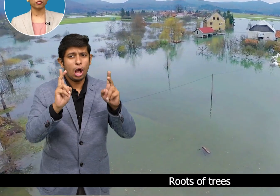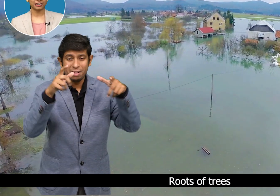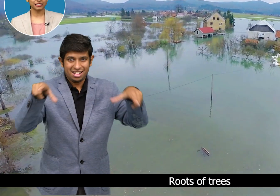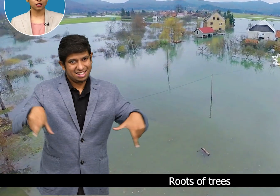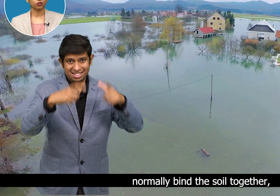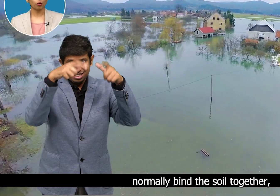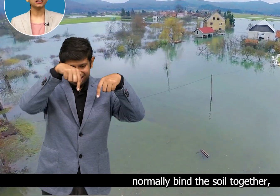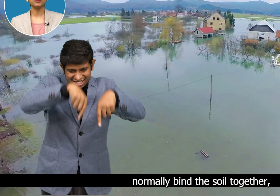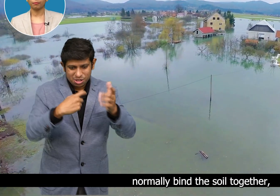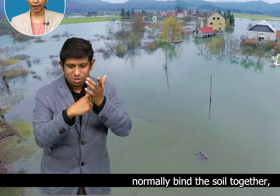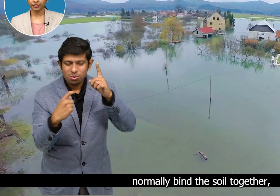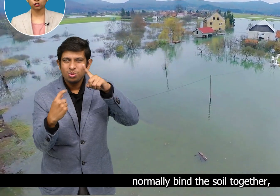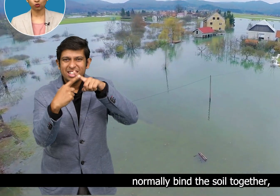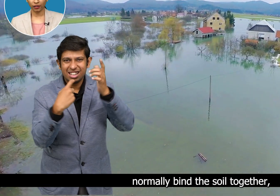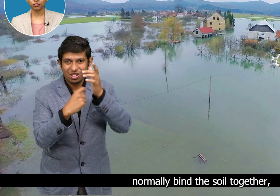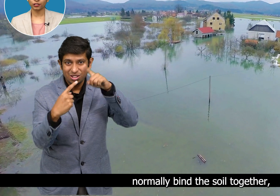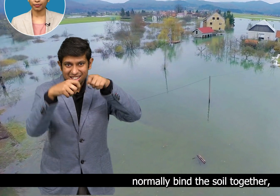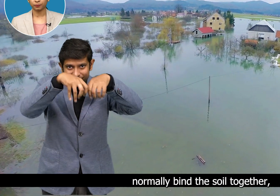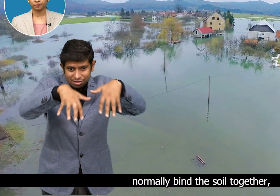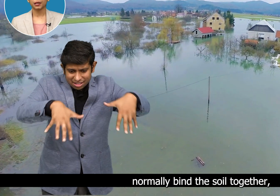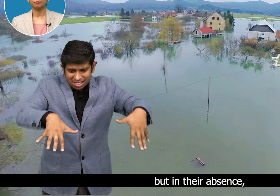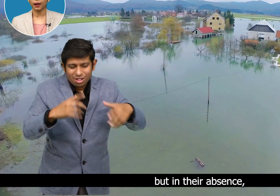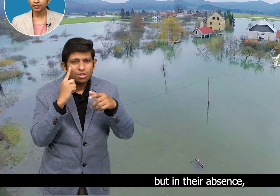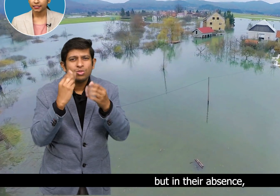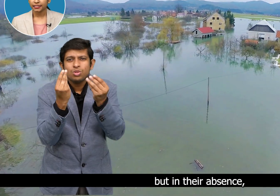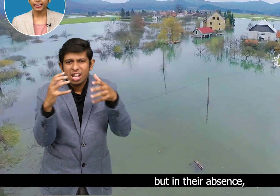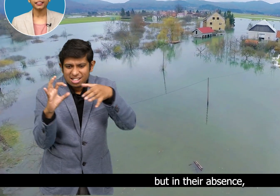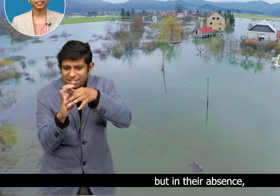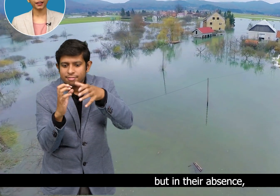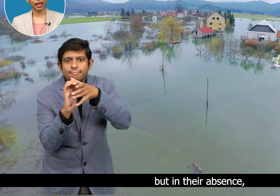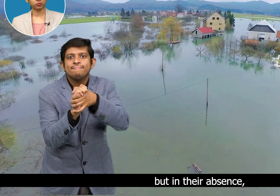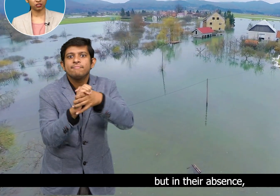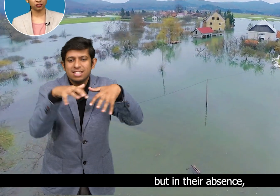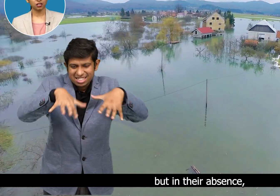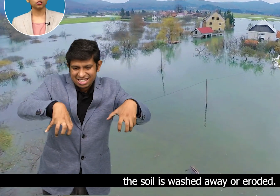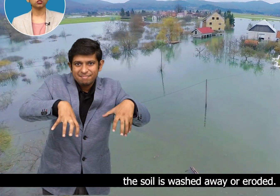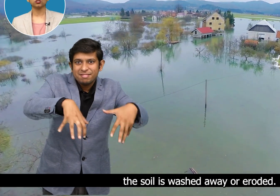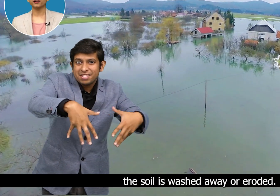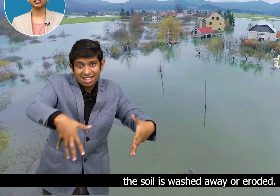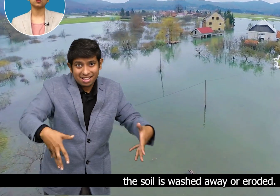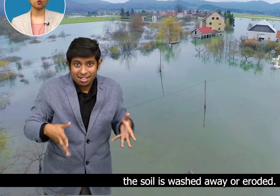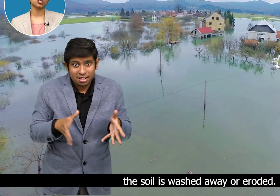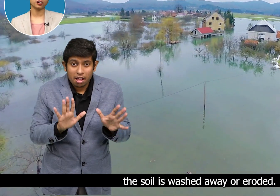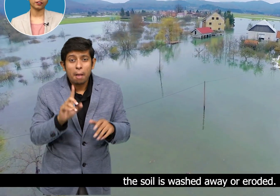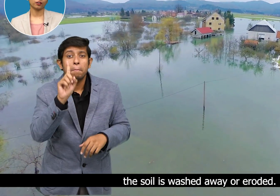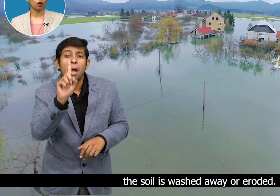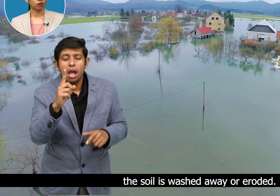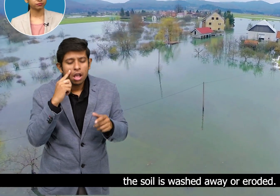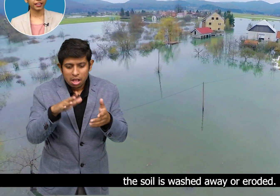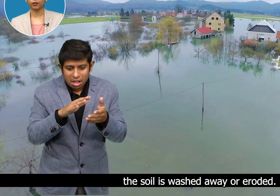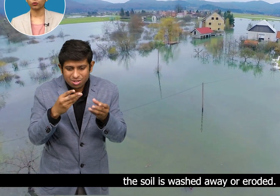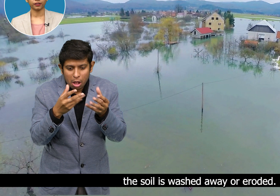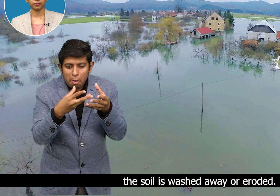Roots of trees normally bind the soil together, but in their absence, the soil is washed away